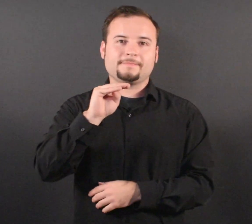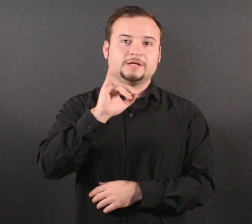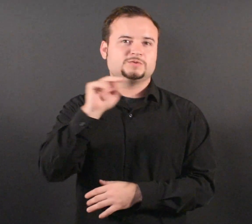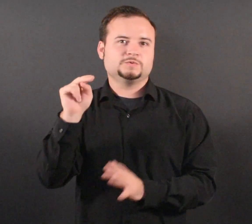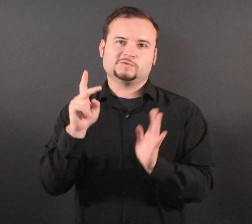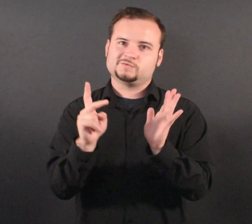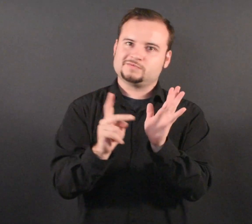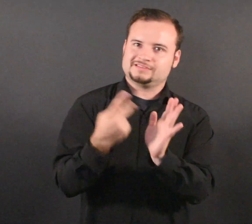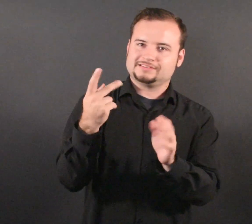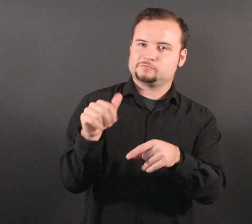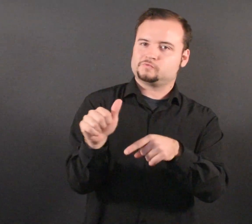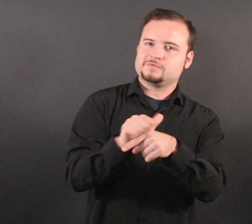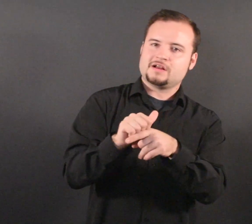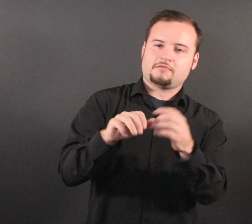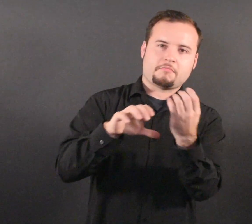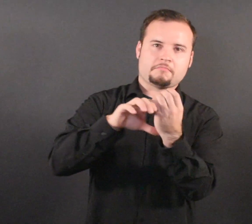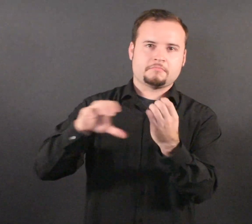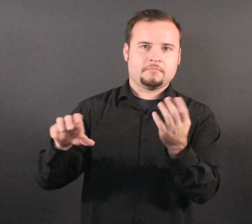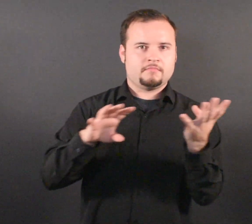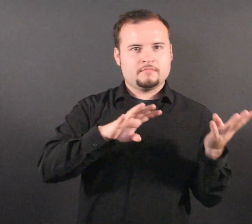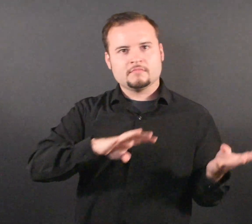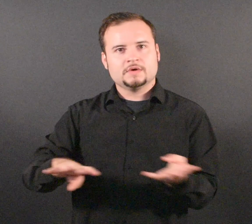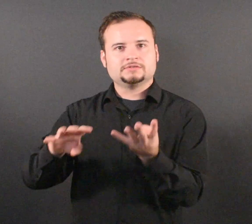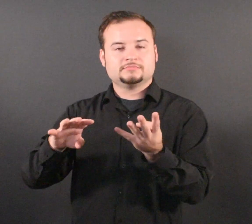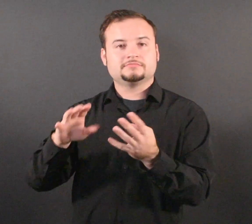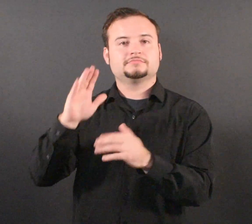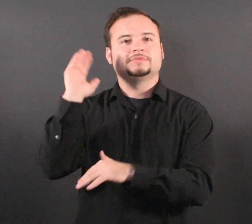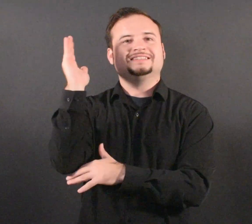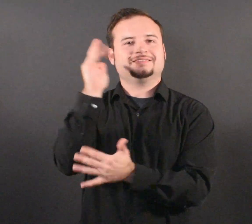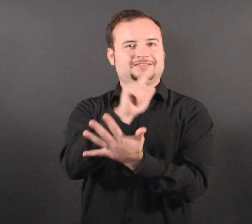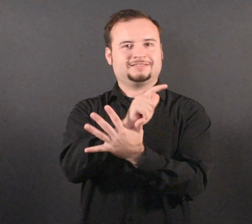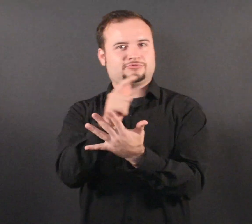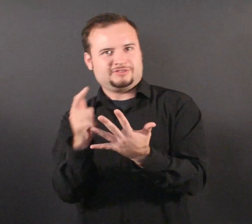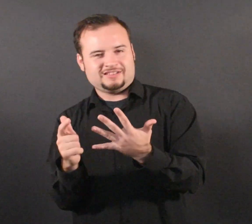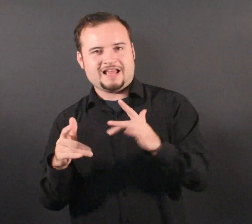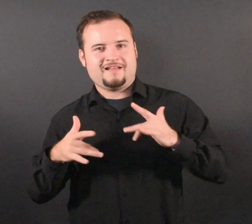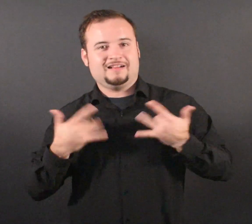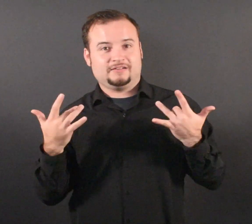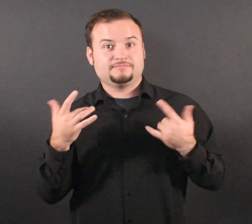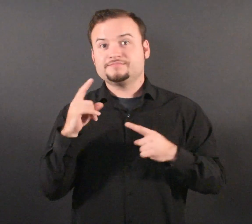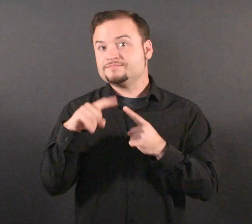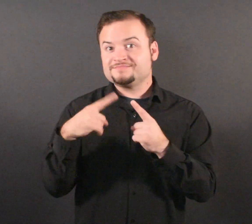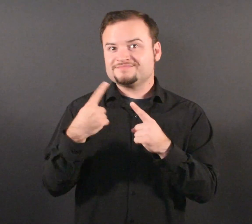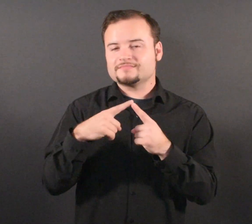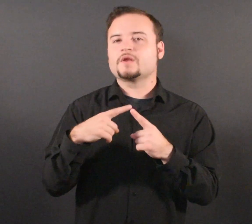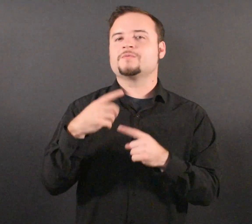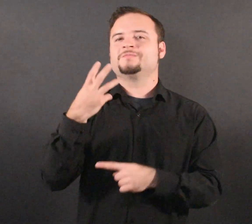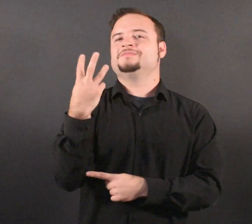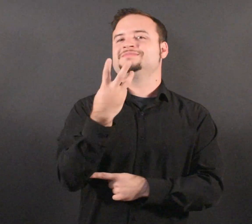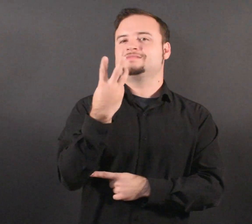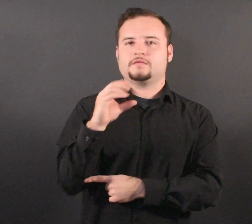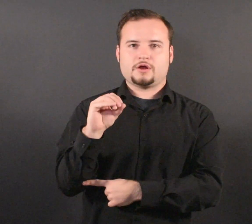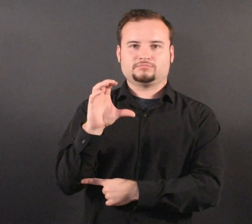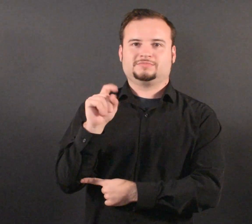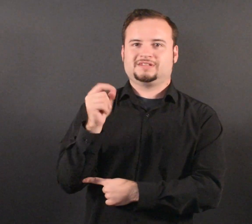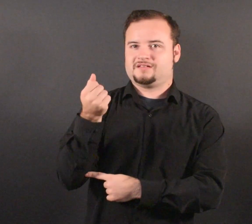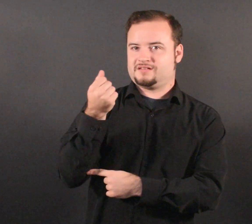Dual Training Pipeline Speaker Series event on Wednesday, October 19th, from